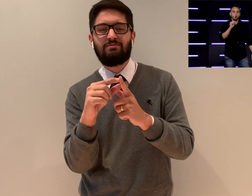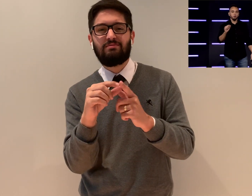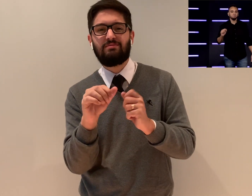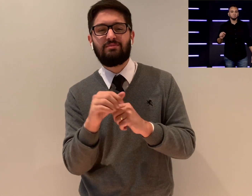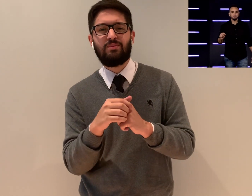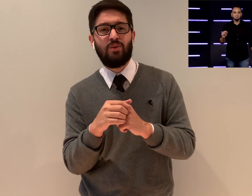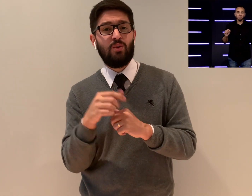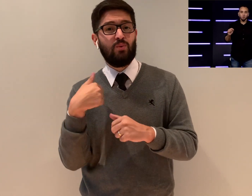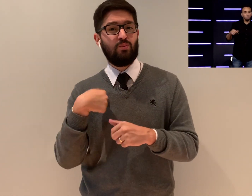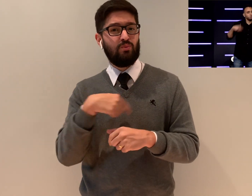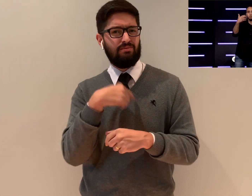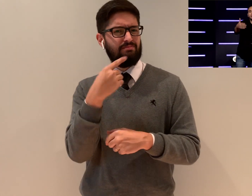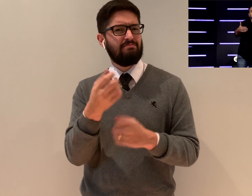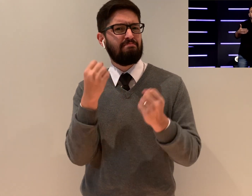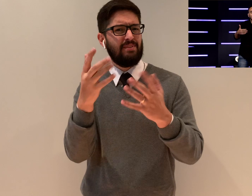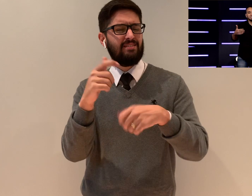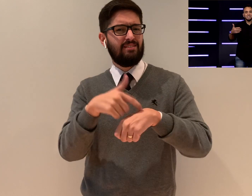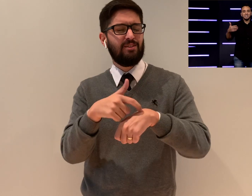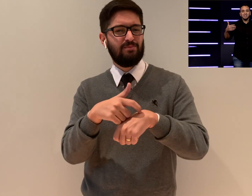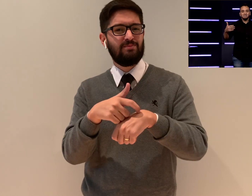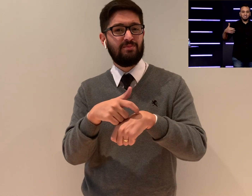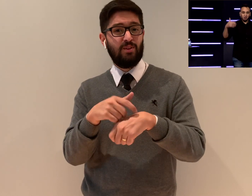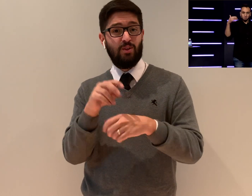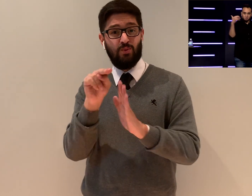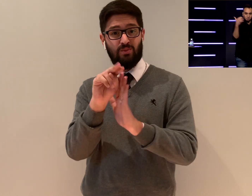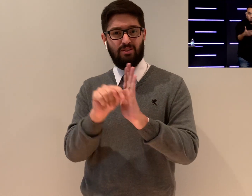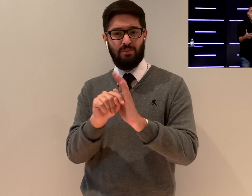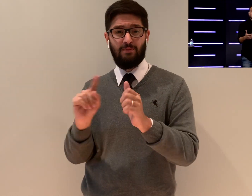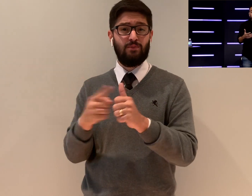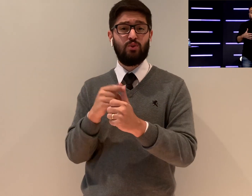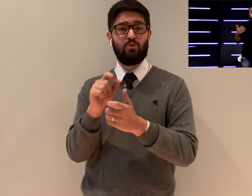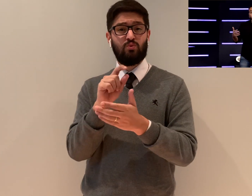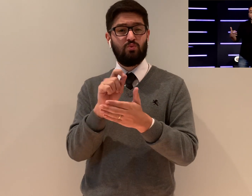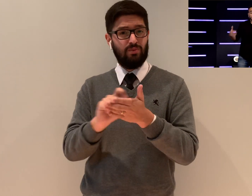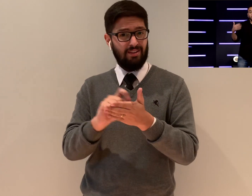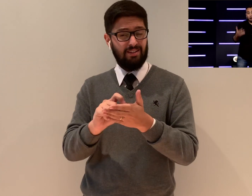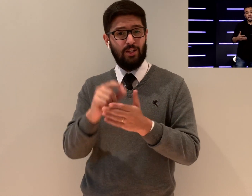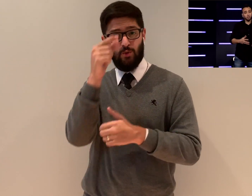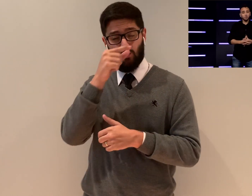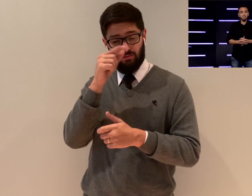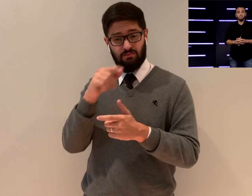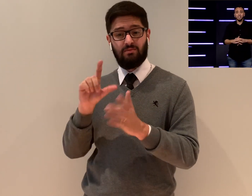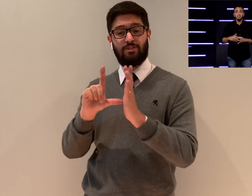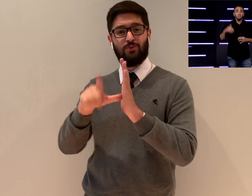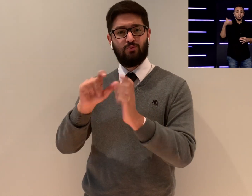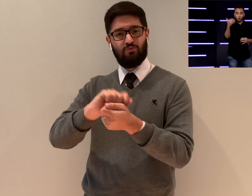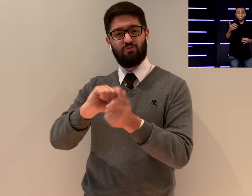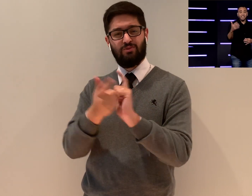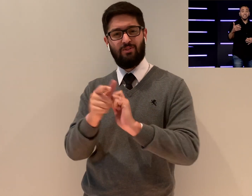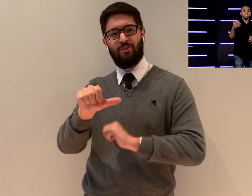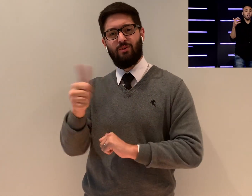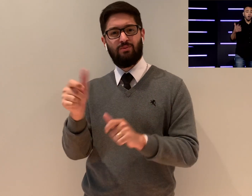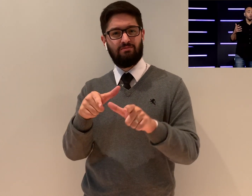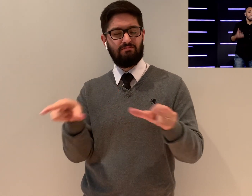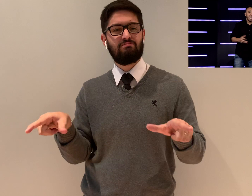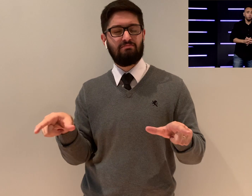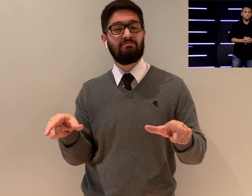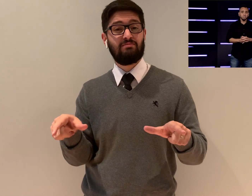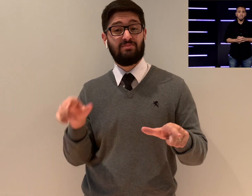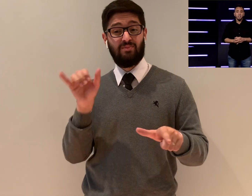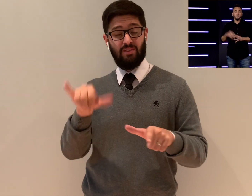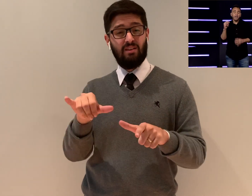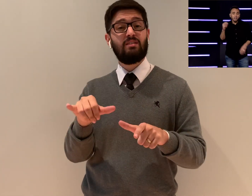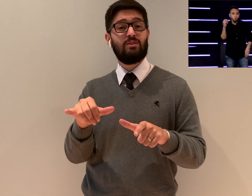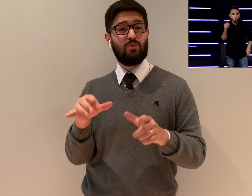that word. We've told you many times that the New Testament was first written in Koine Greek and then translated into other